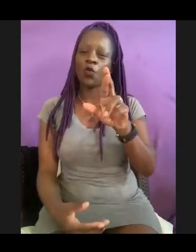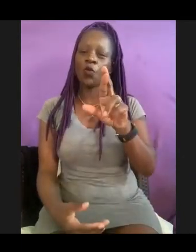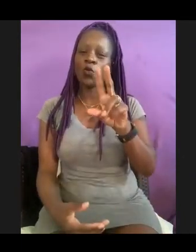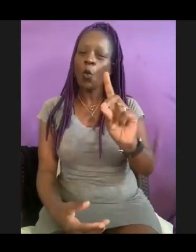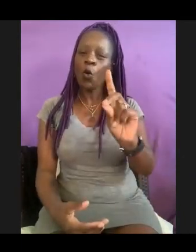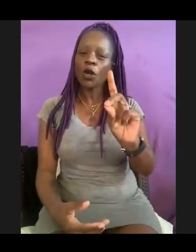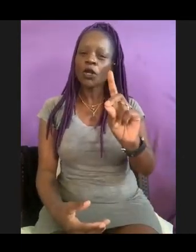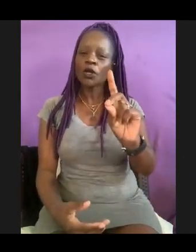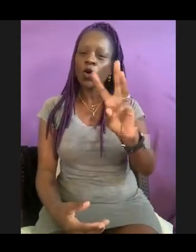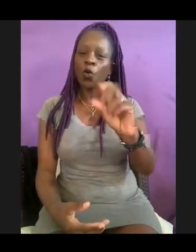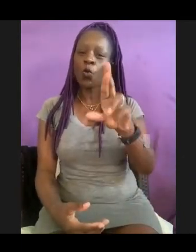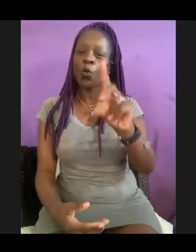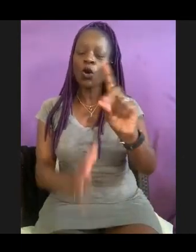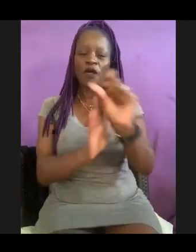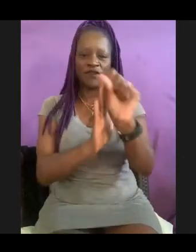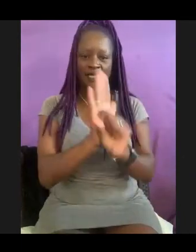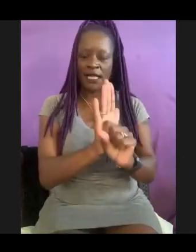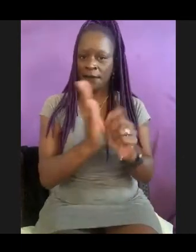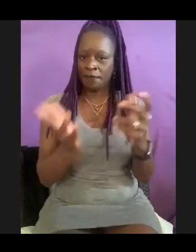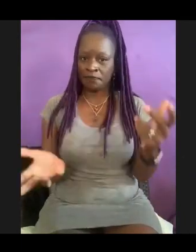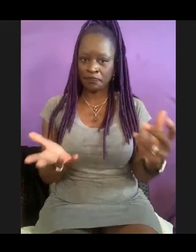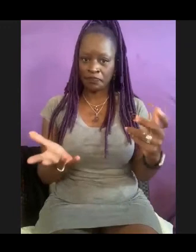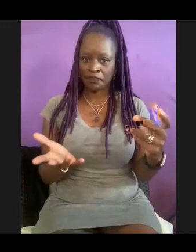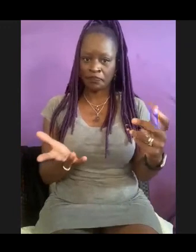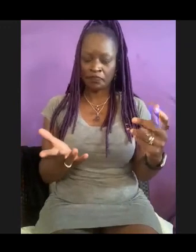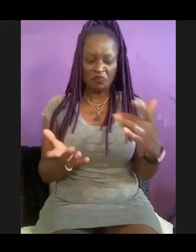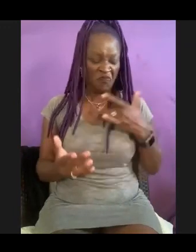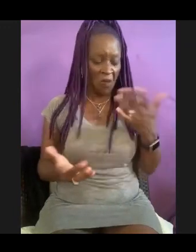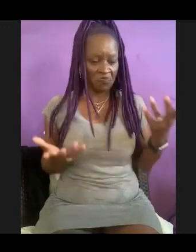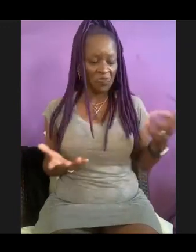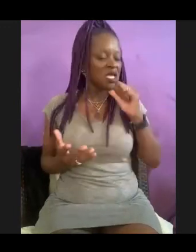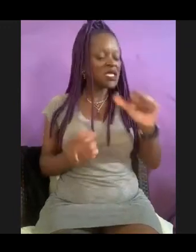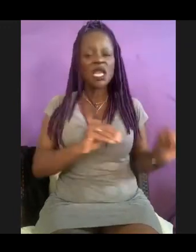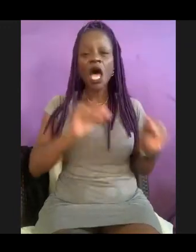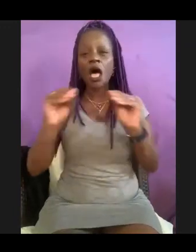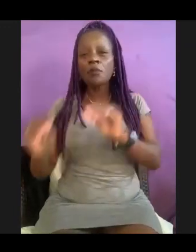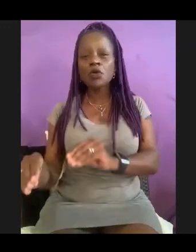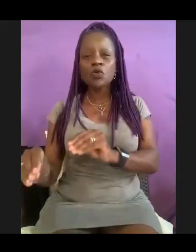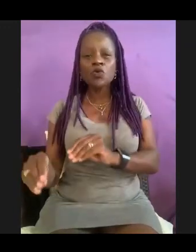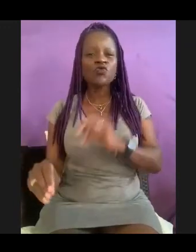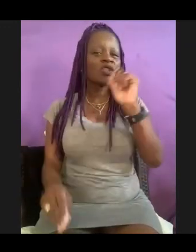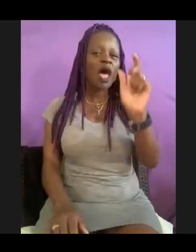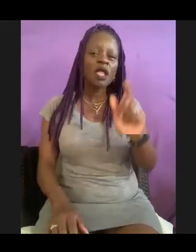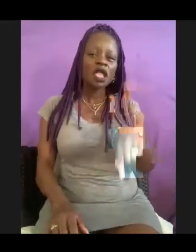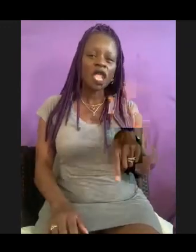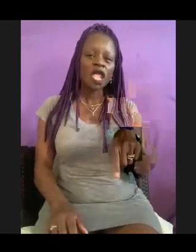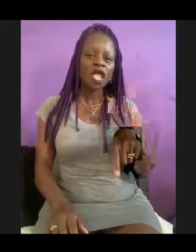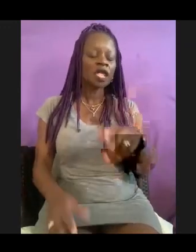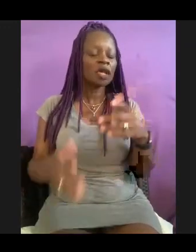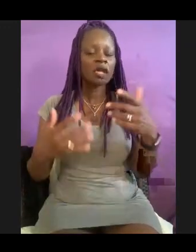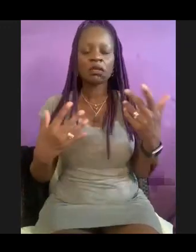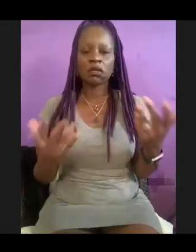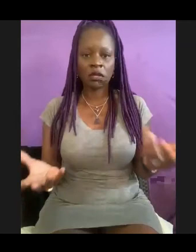agency said that there was no need to move her to a place where she could access a convenience store